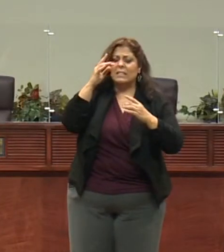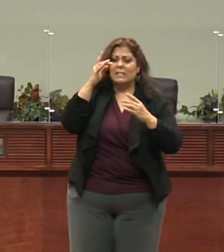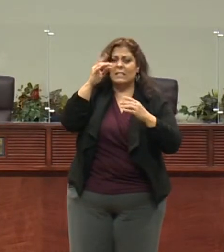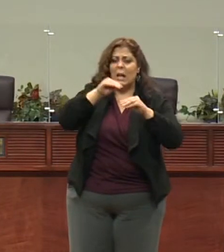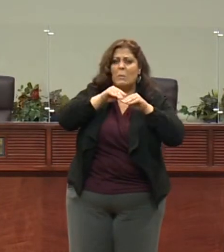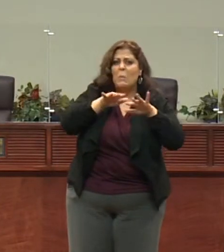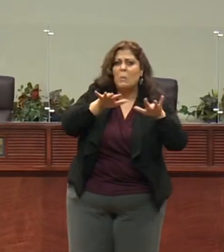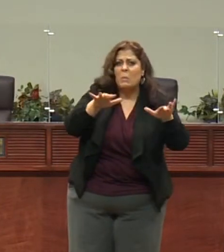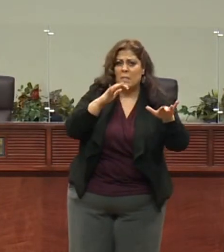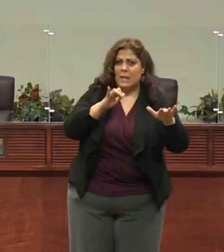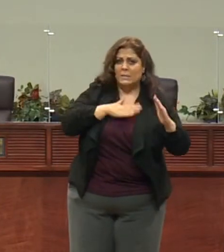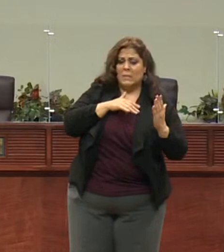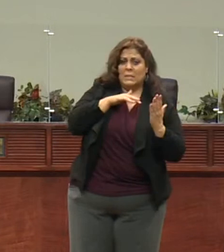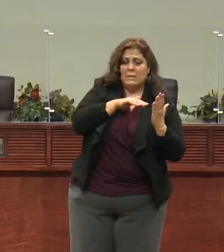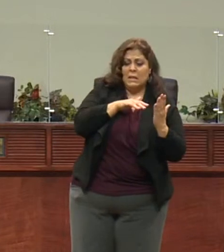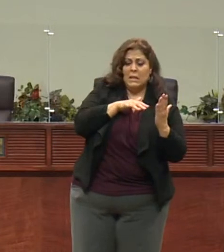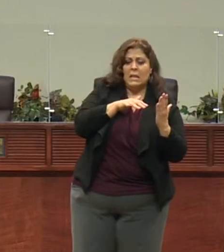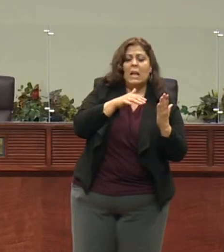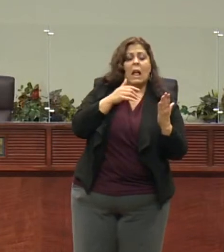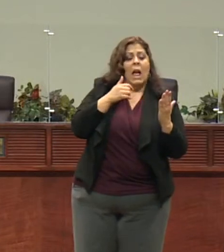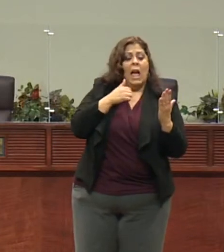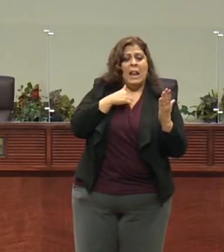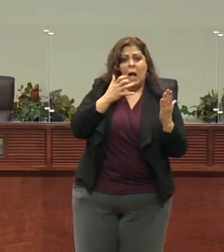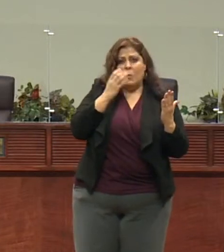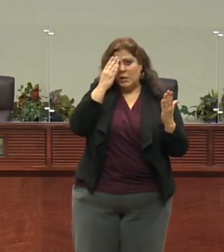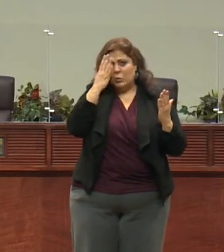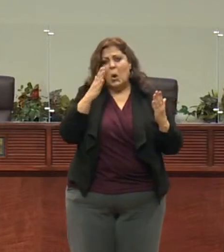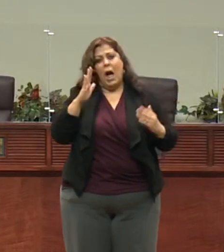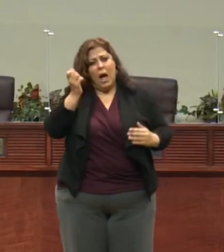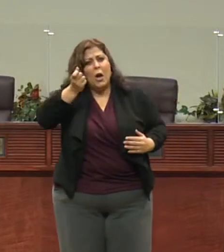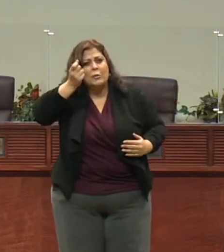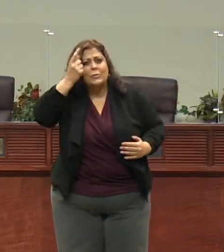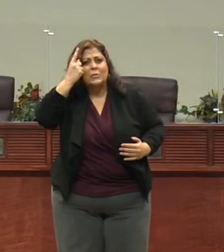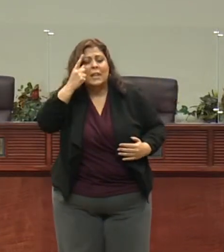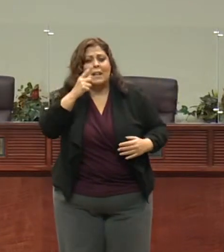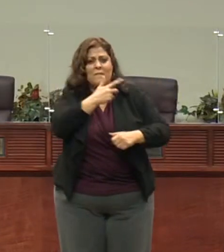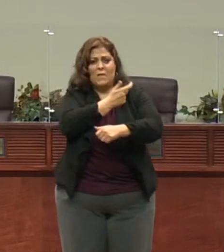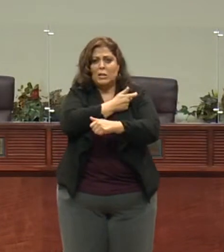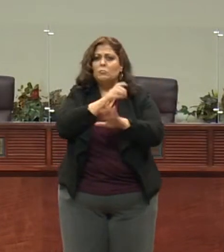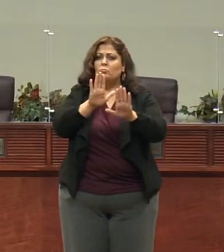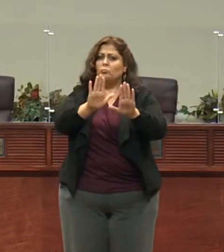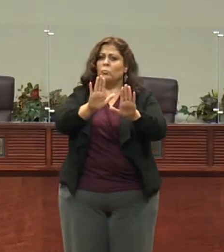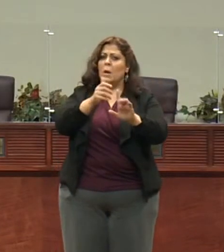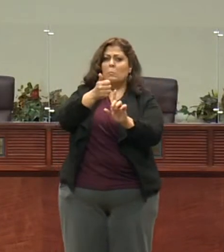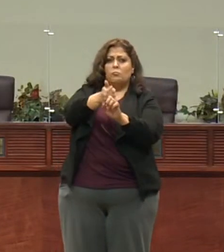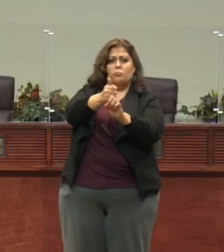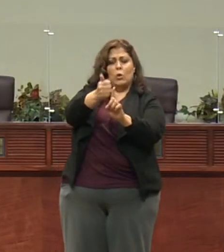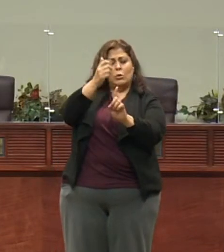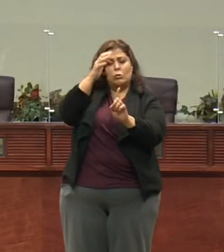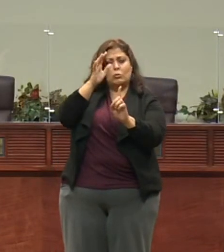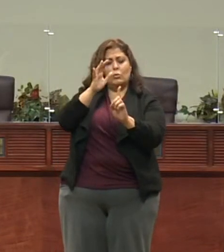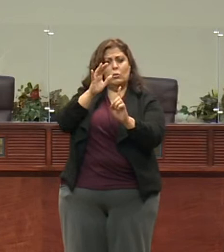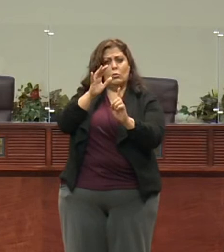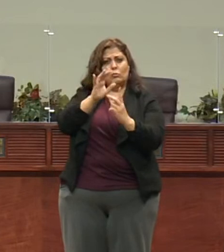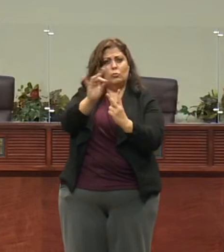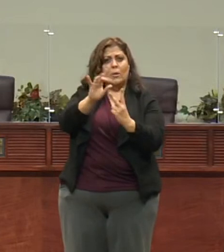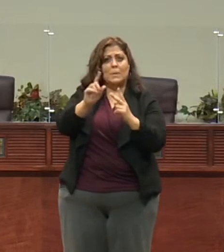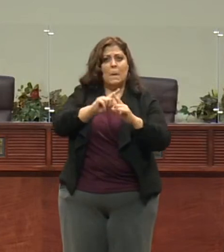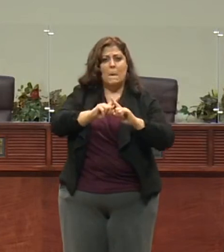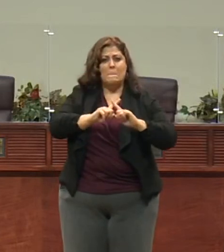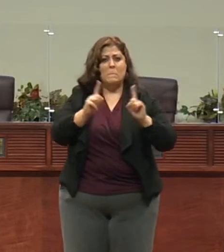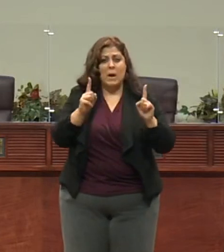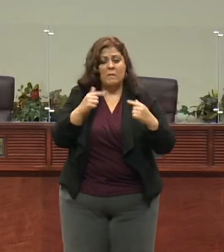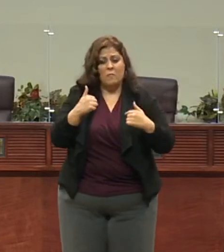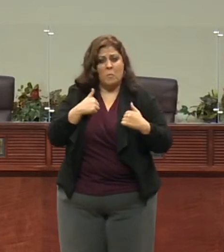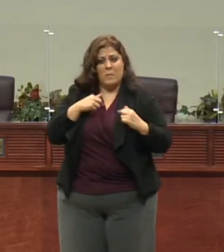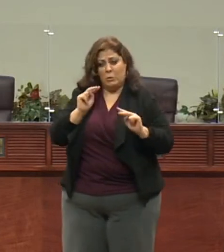is a personal choice, but it's hard to see, and it's to some extent frustrating to see people dying in